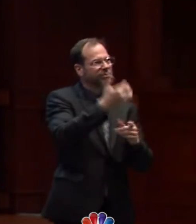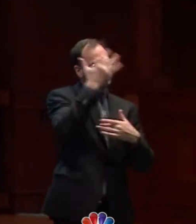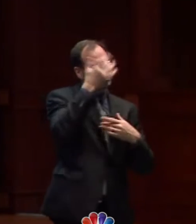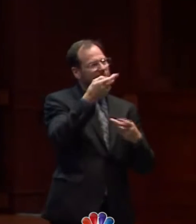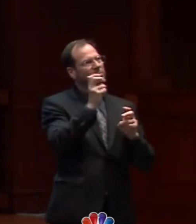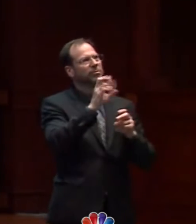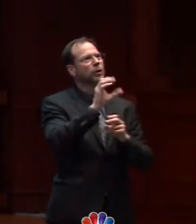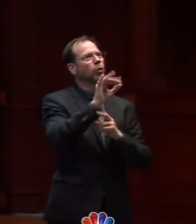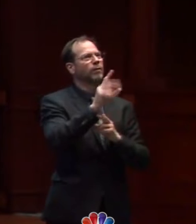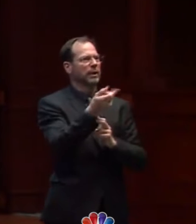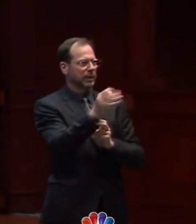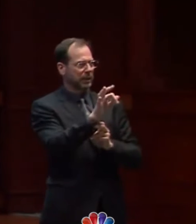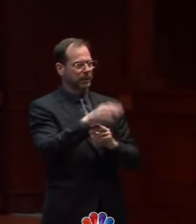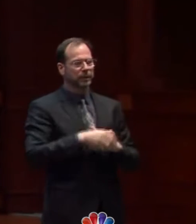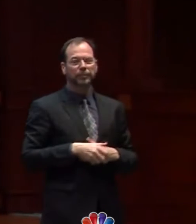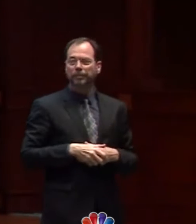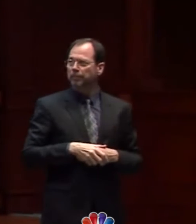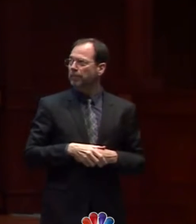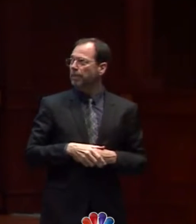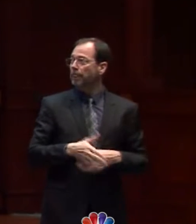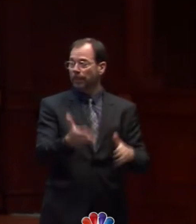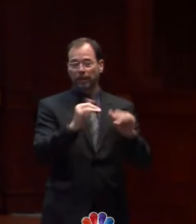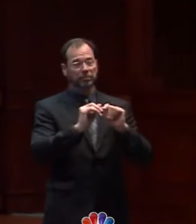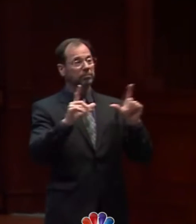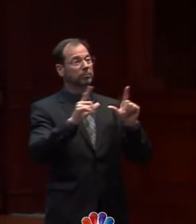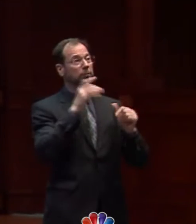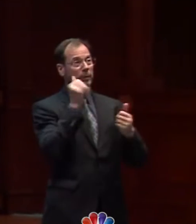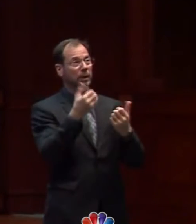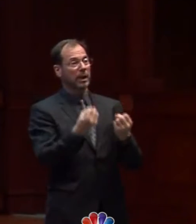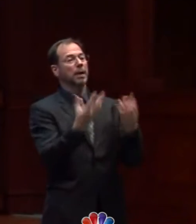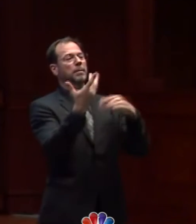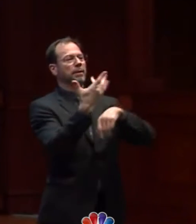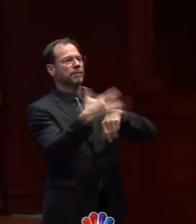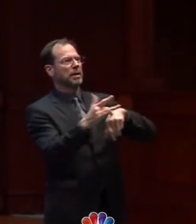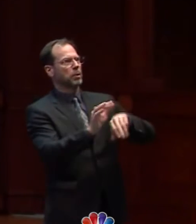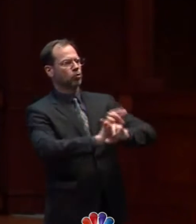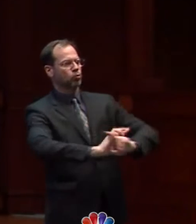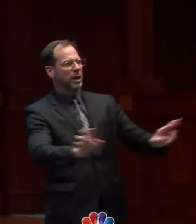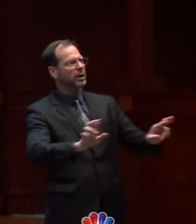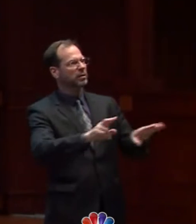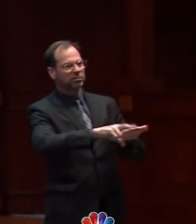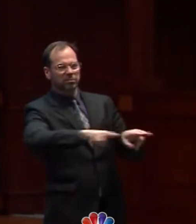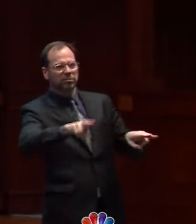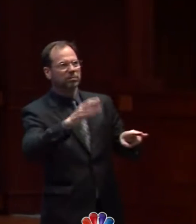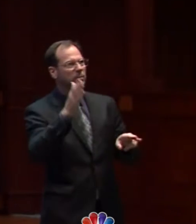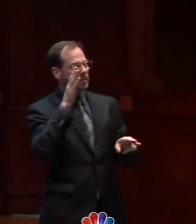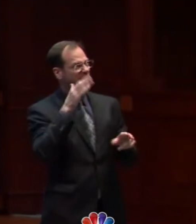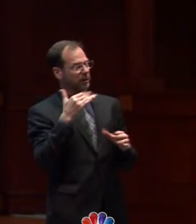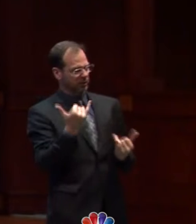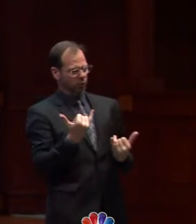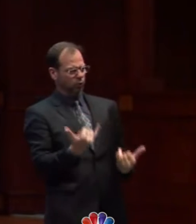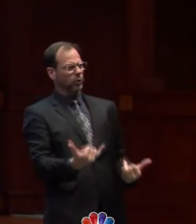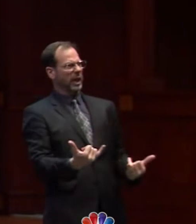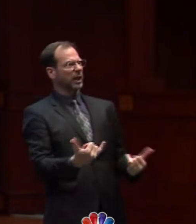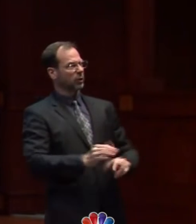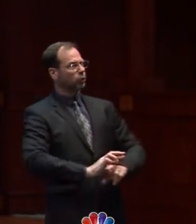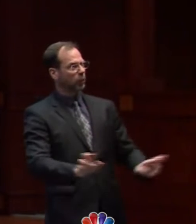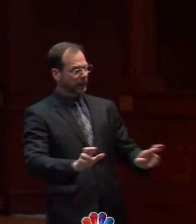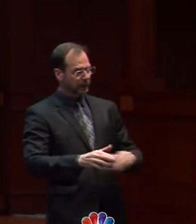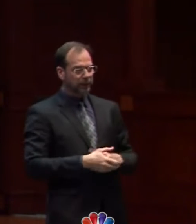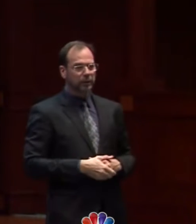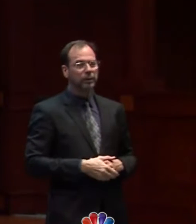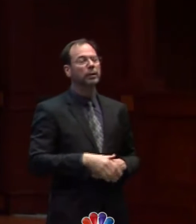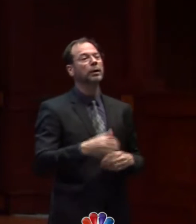on this next slide, it shows the total available beds as we speak today, the total number